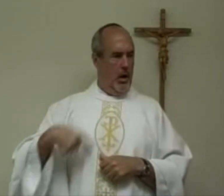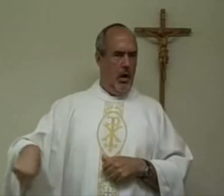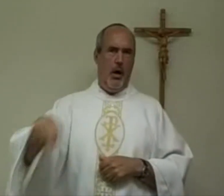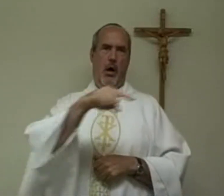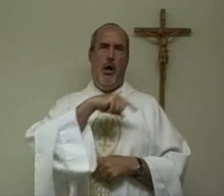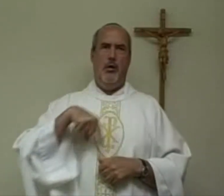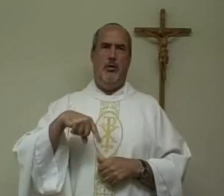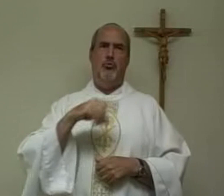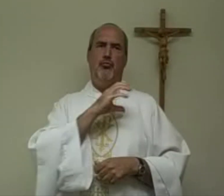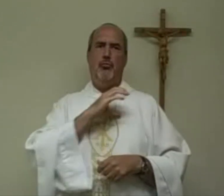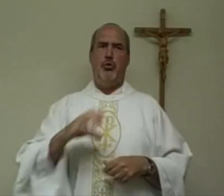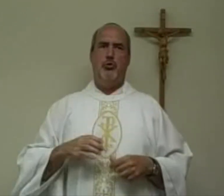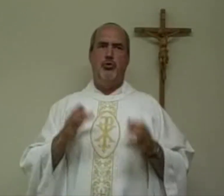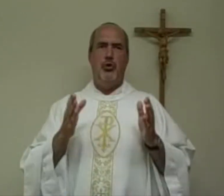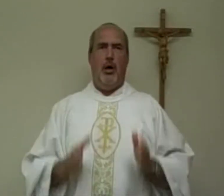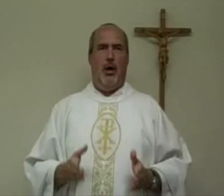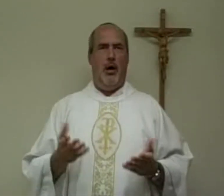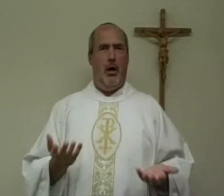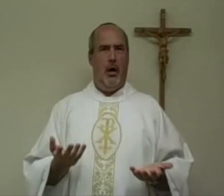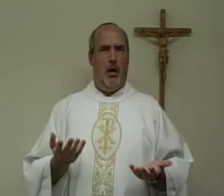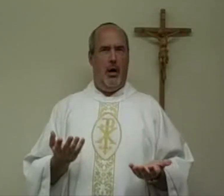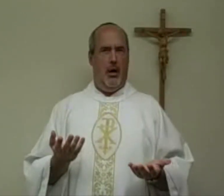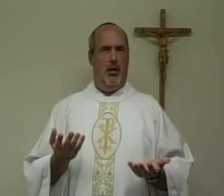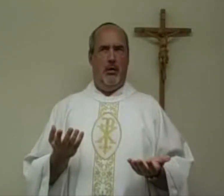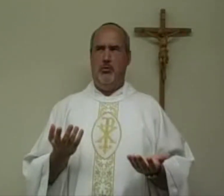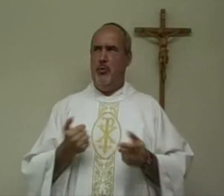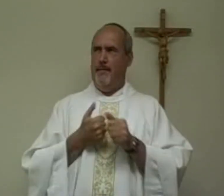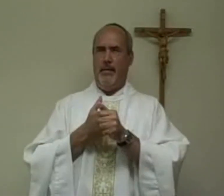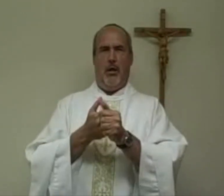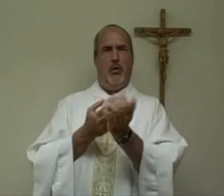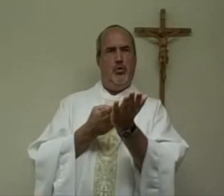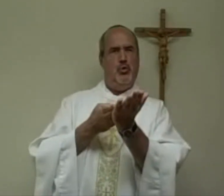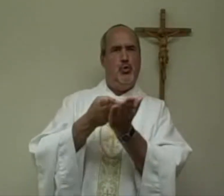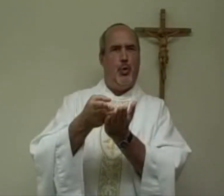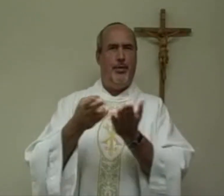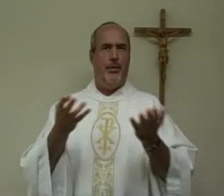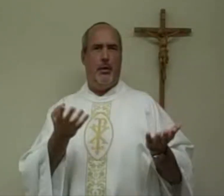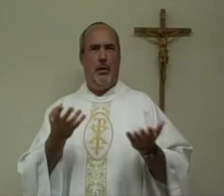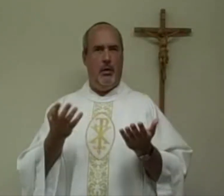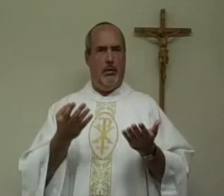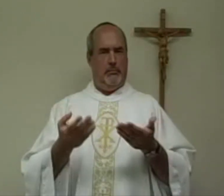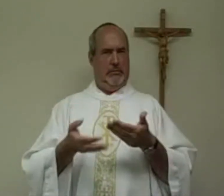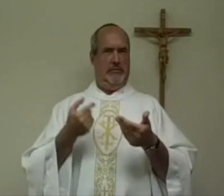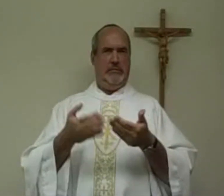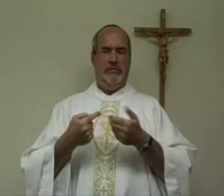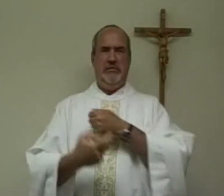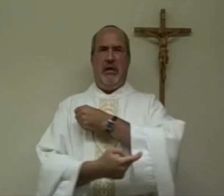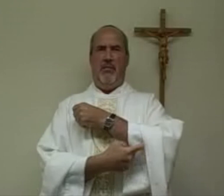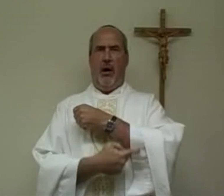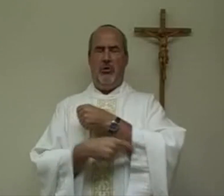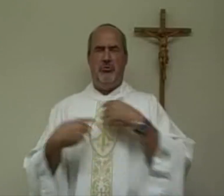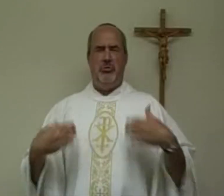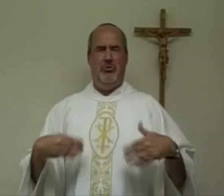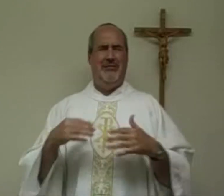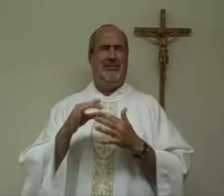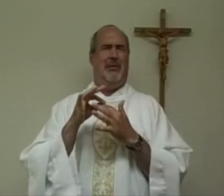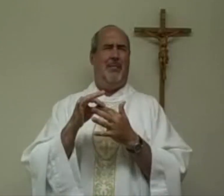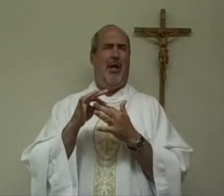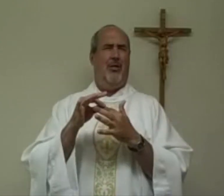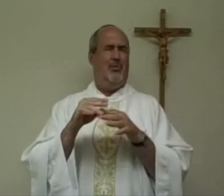rose again. And I think that's a challenge for a lot of us Christians face, is following